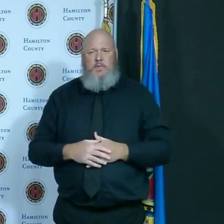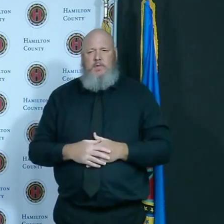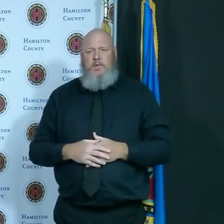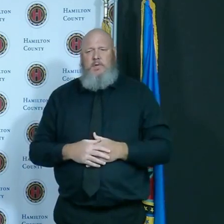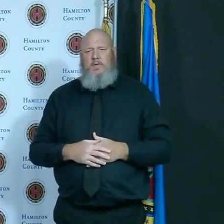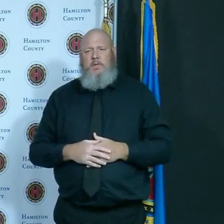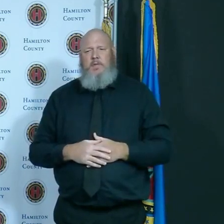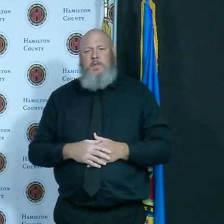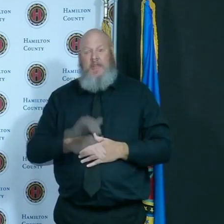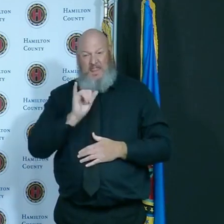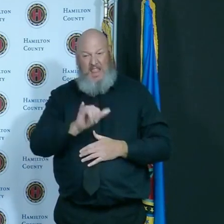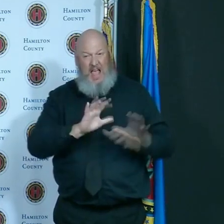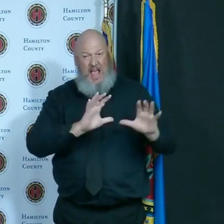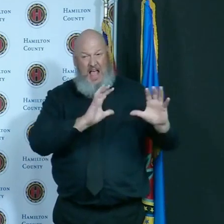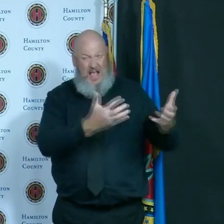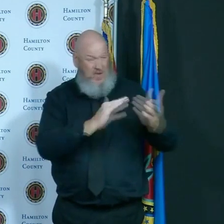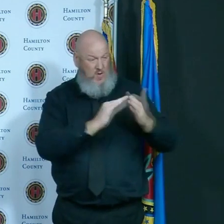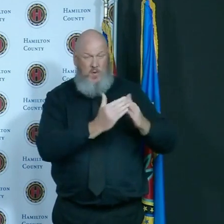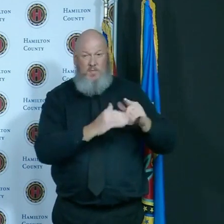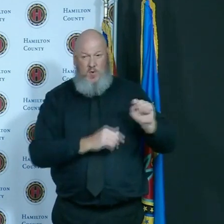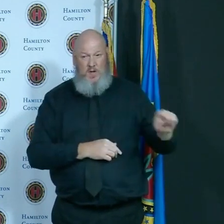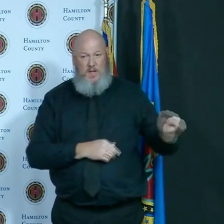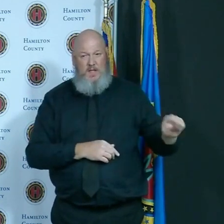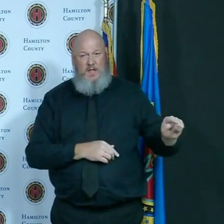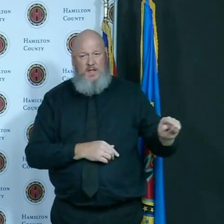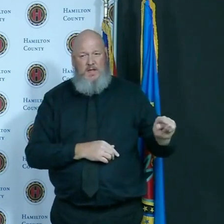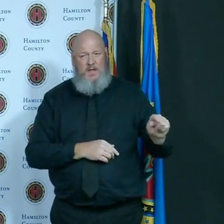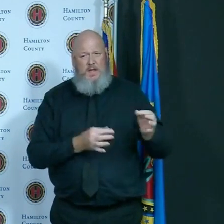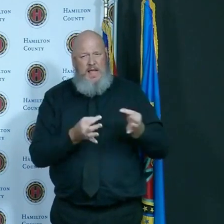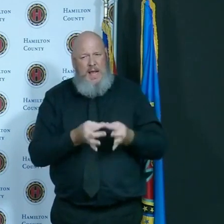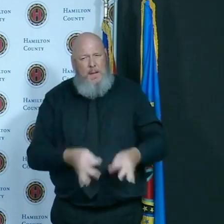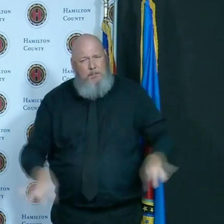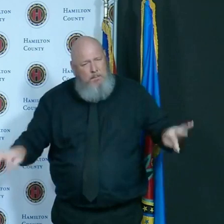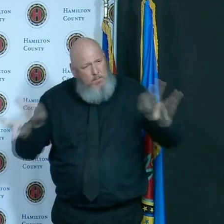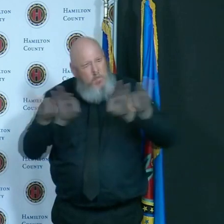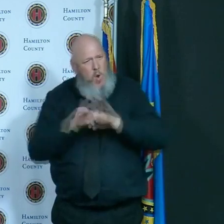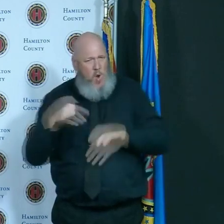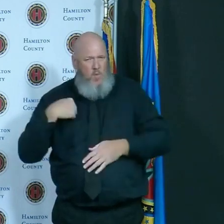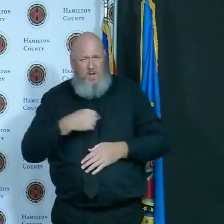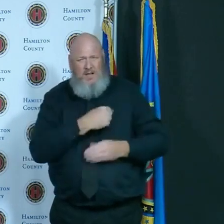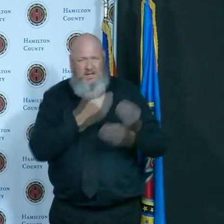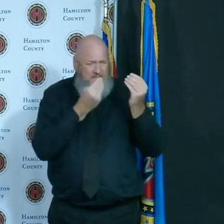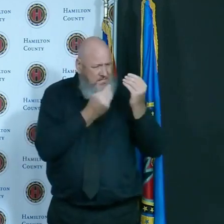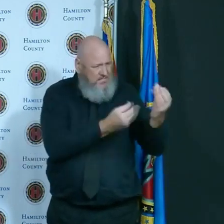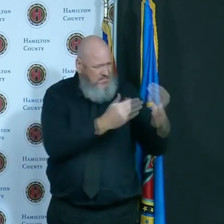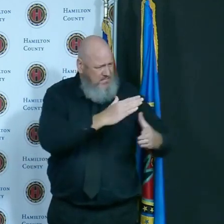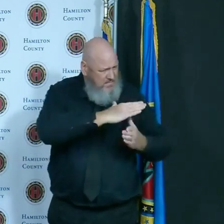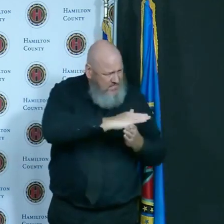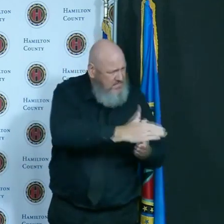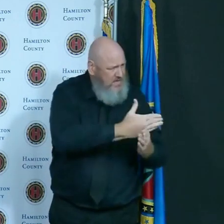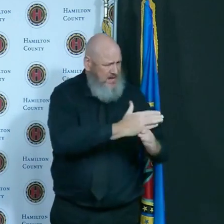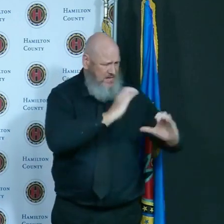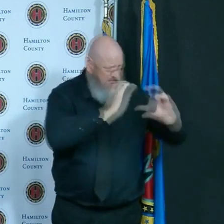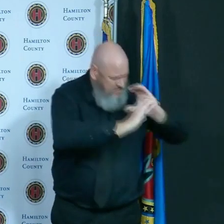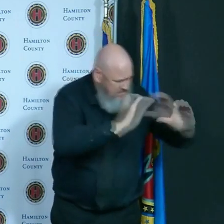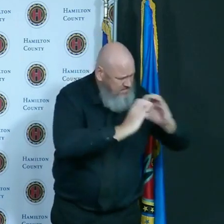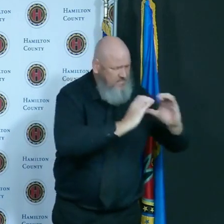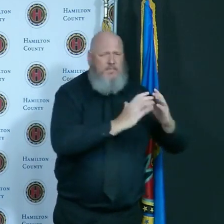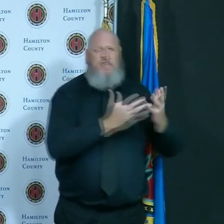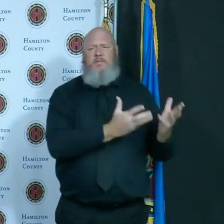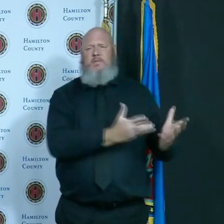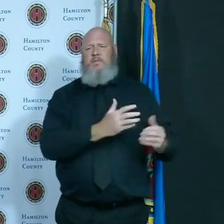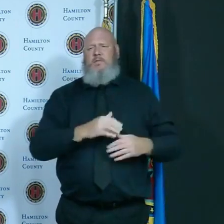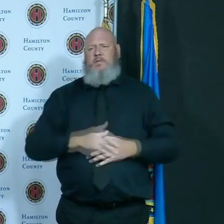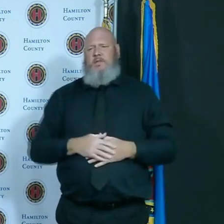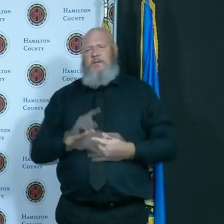information coming from your family, from your friends. The more we can share information and get rid of the myths that